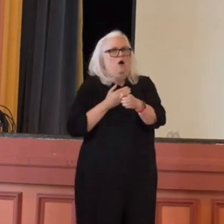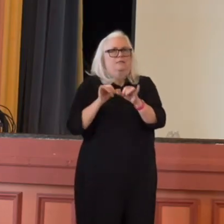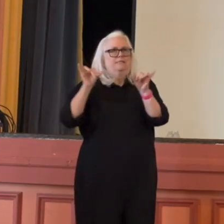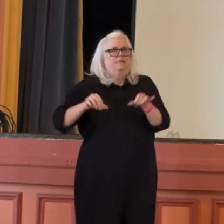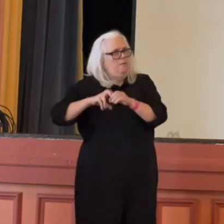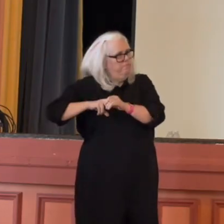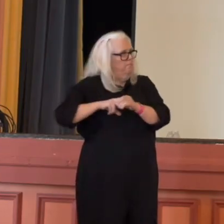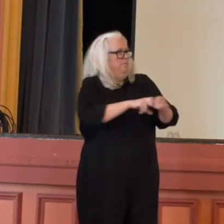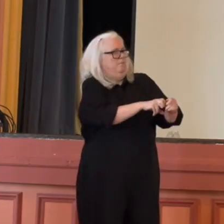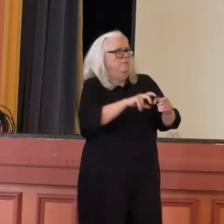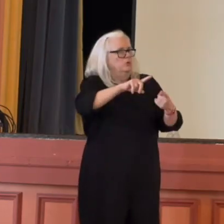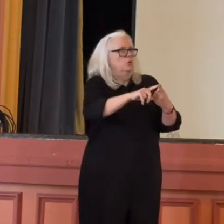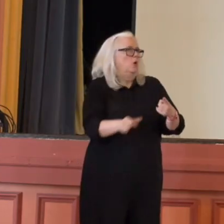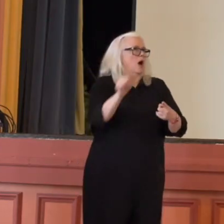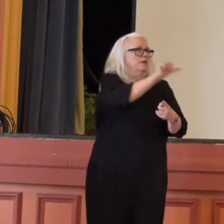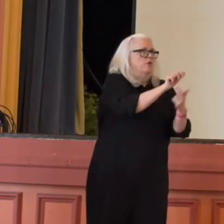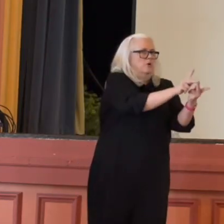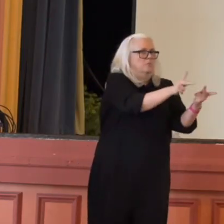again, where we need to work with DEC,